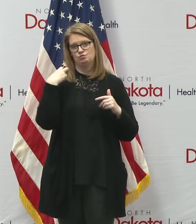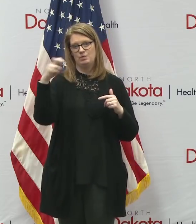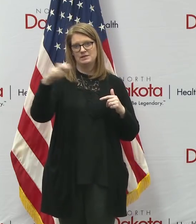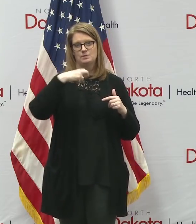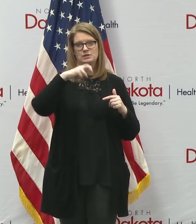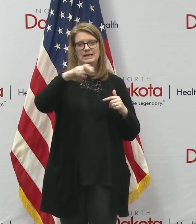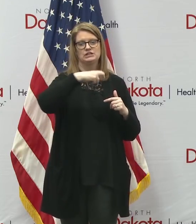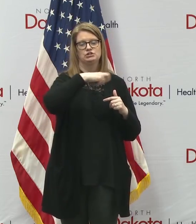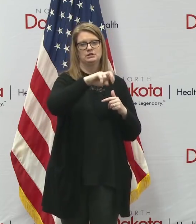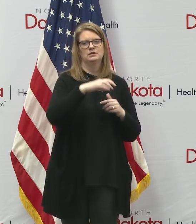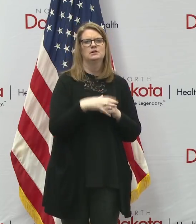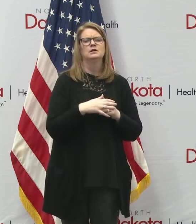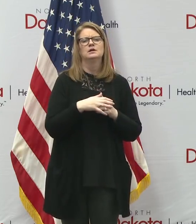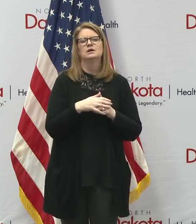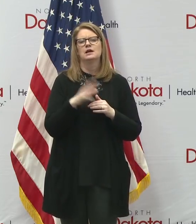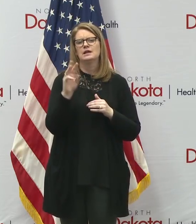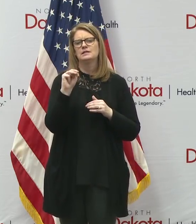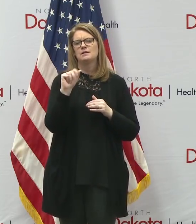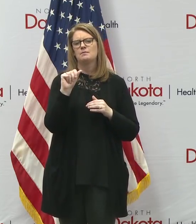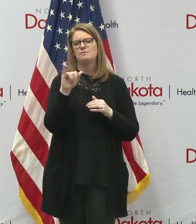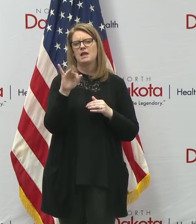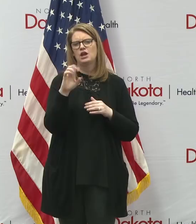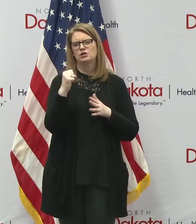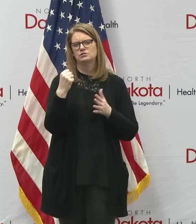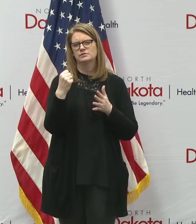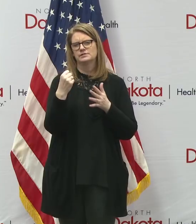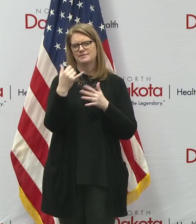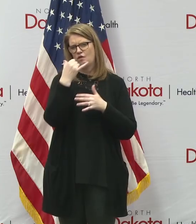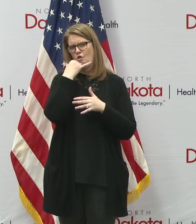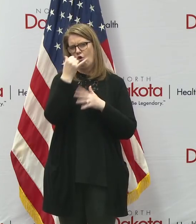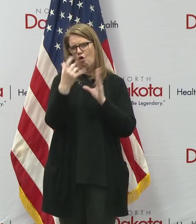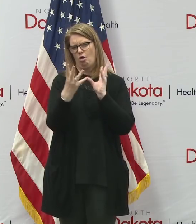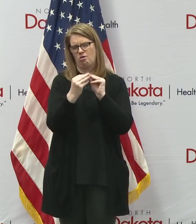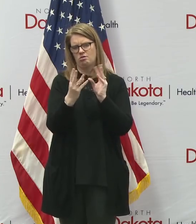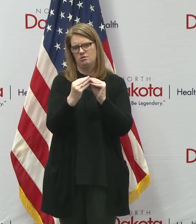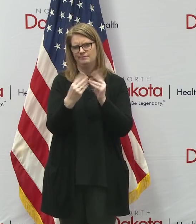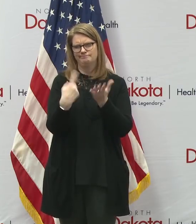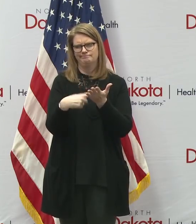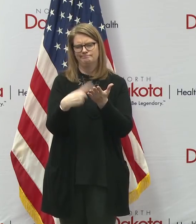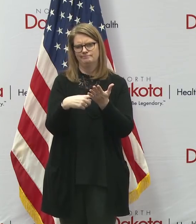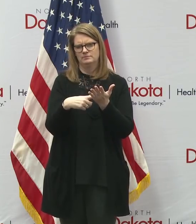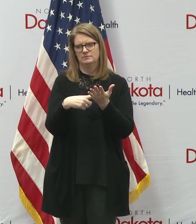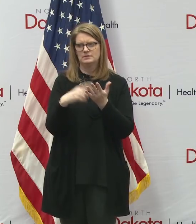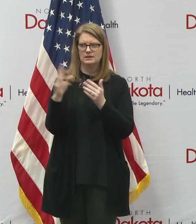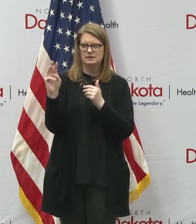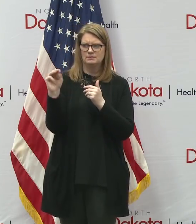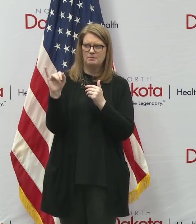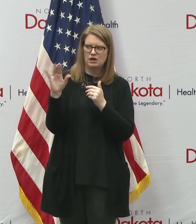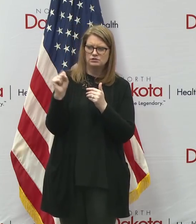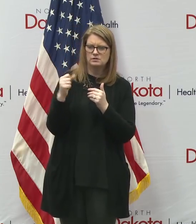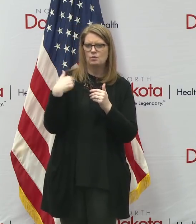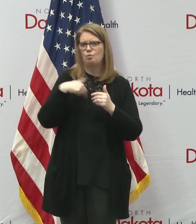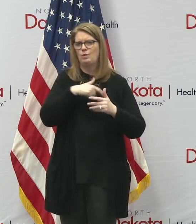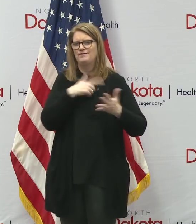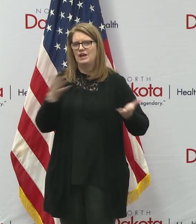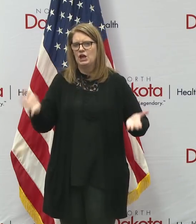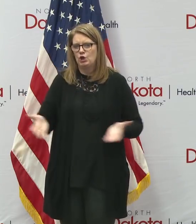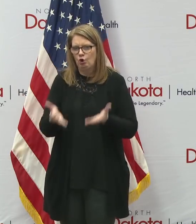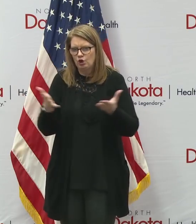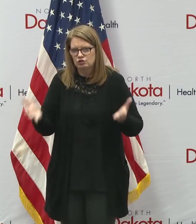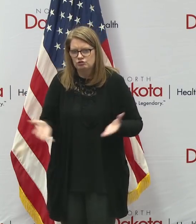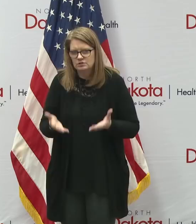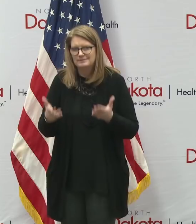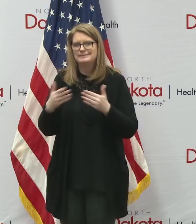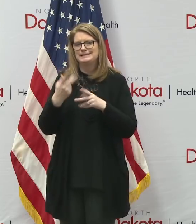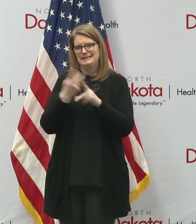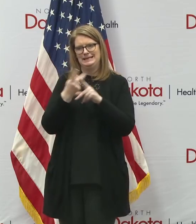operating. This came up in the mayor's call today, and we heard from mayors and encouraged mayors to keep